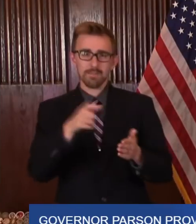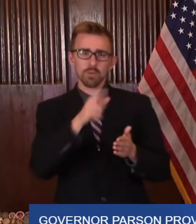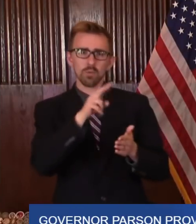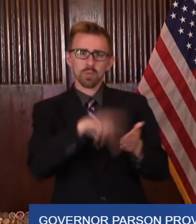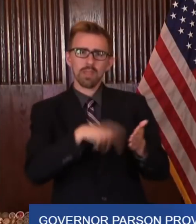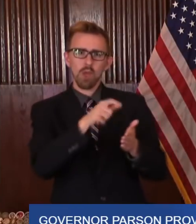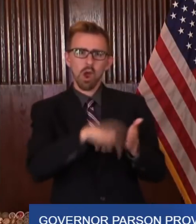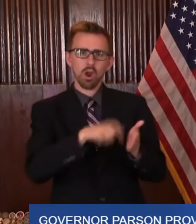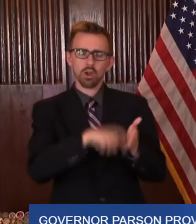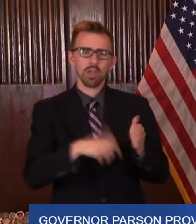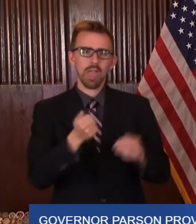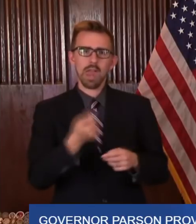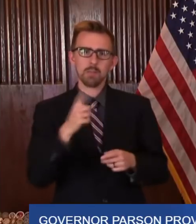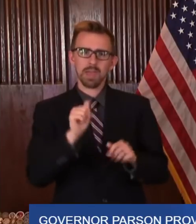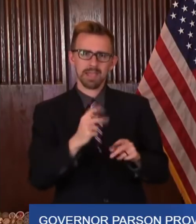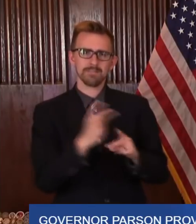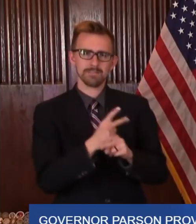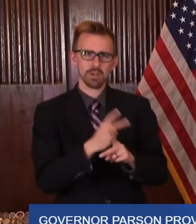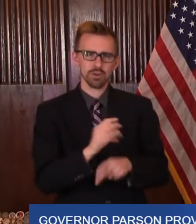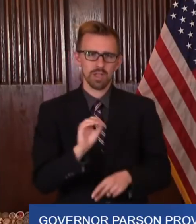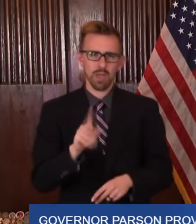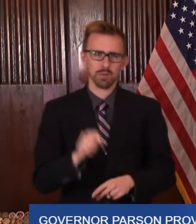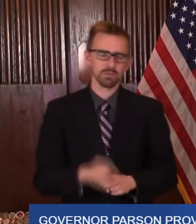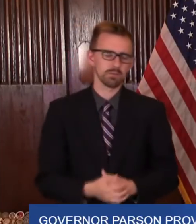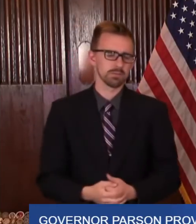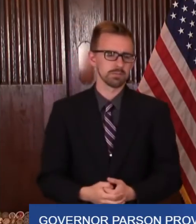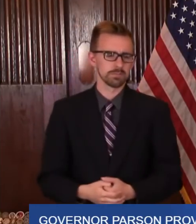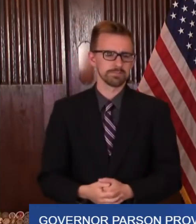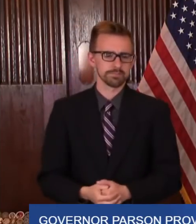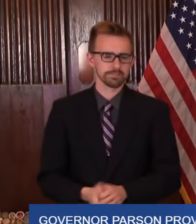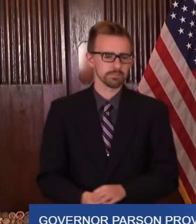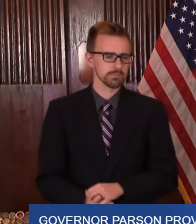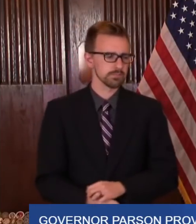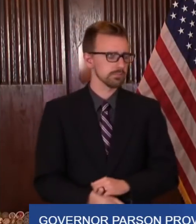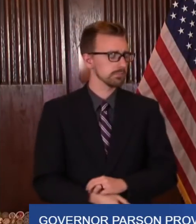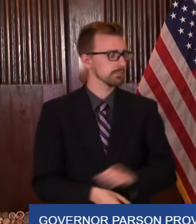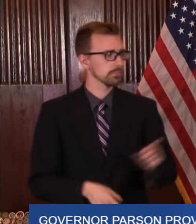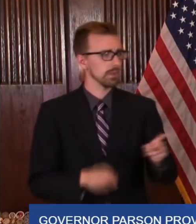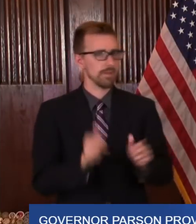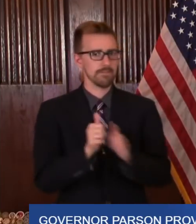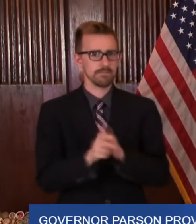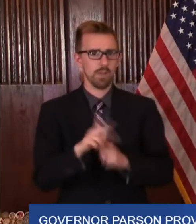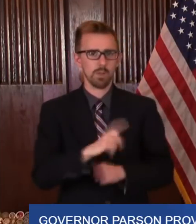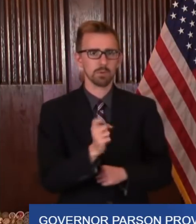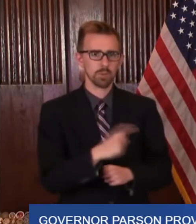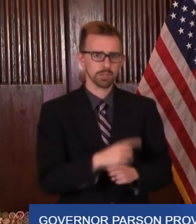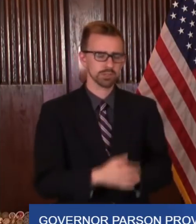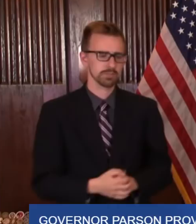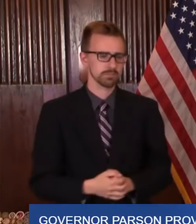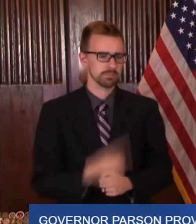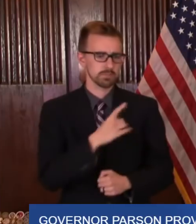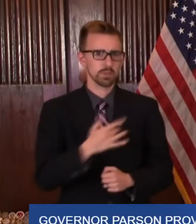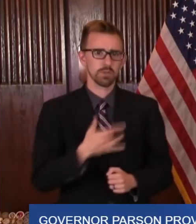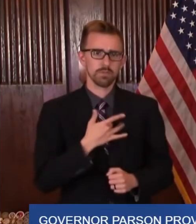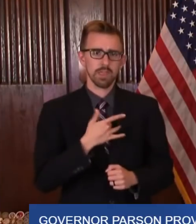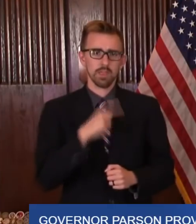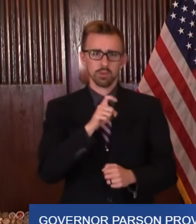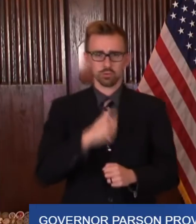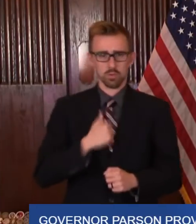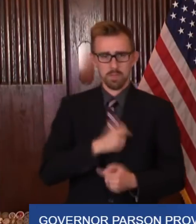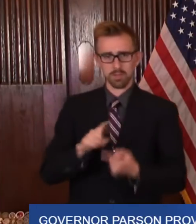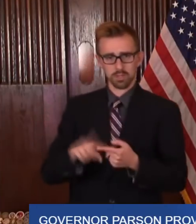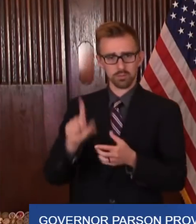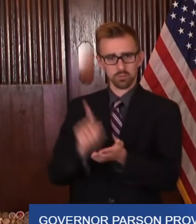article, anybody can figure it out. All right, a follow-up question from Rudy Keller on that. Do you think, Governor, that you owe the paper an